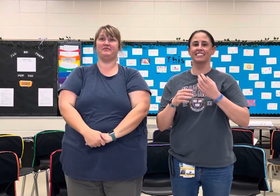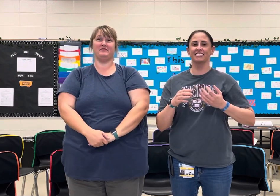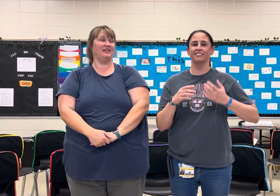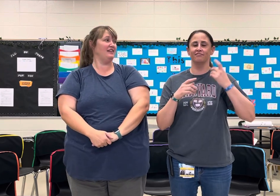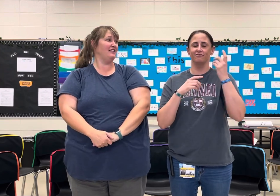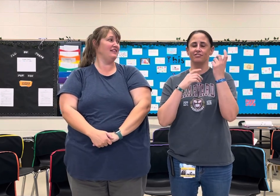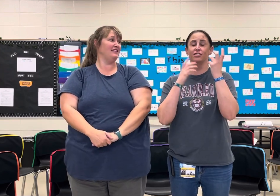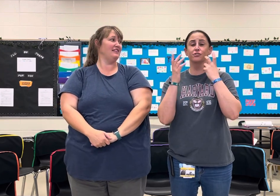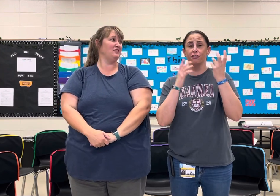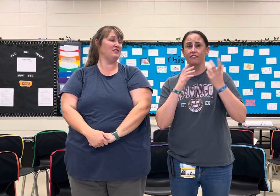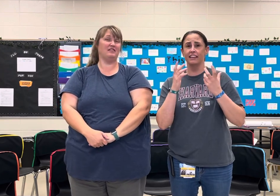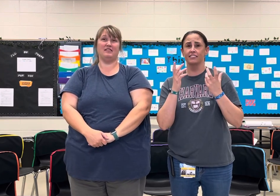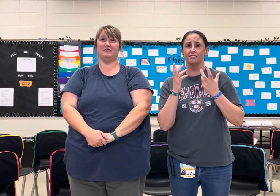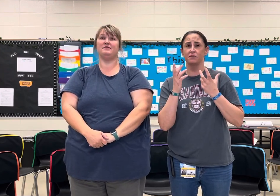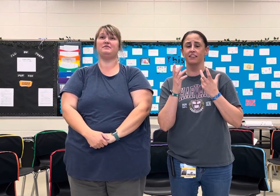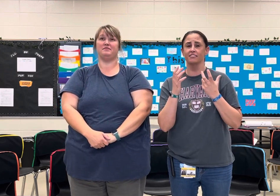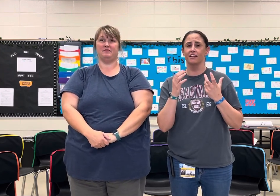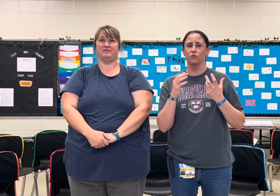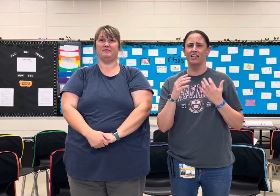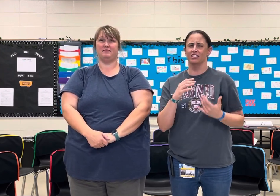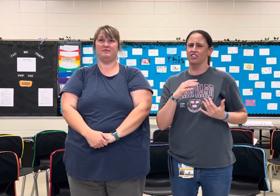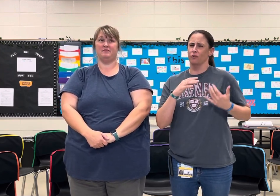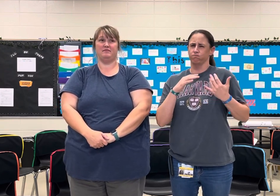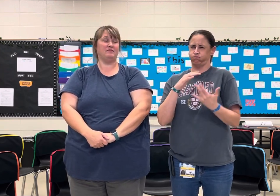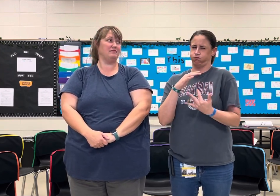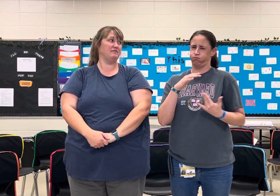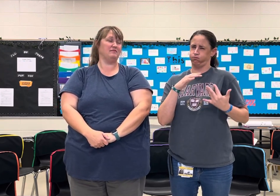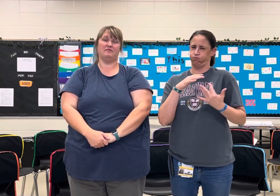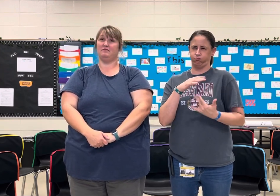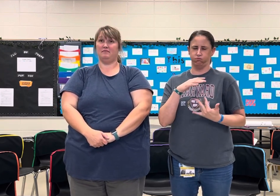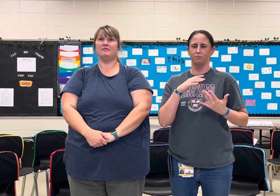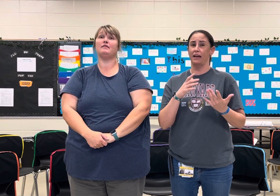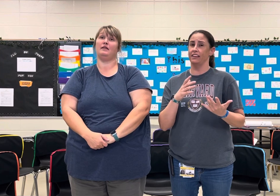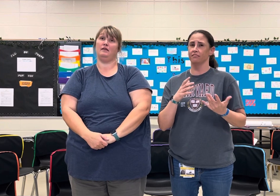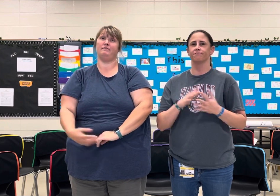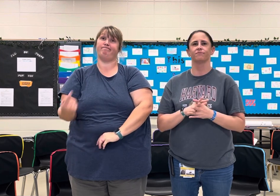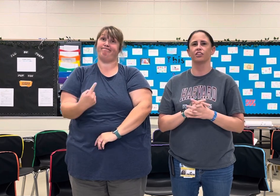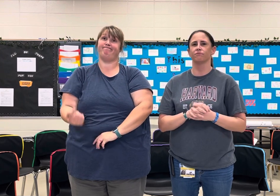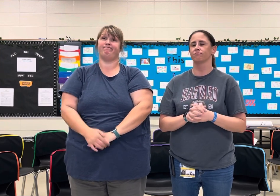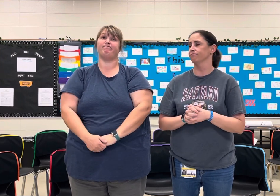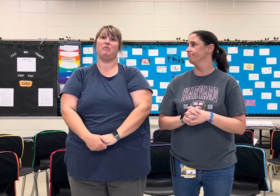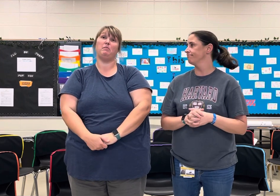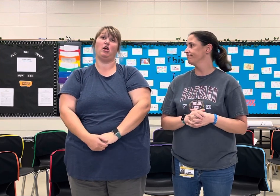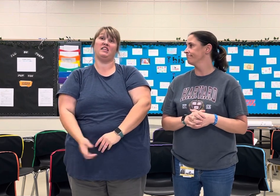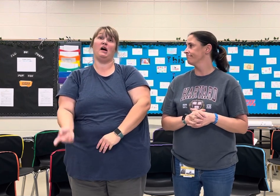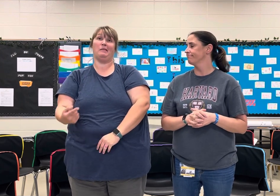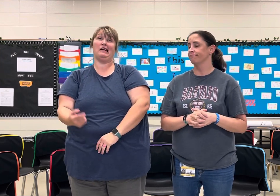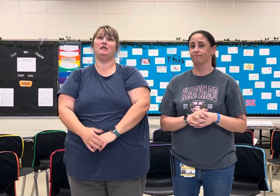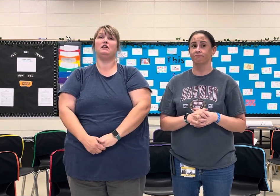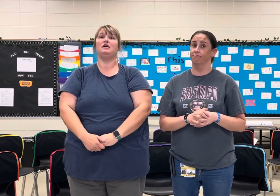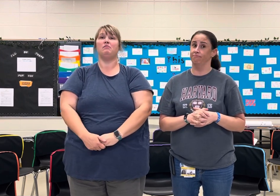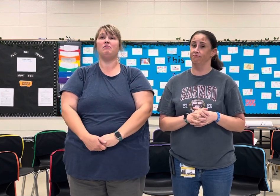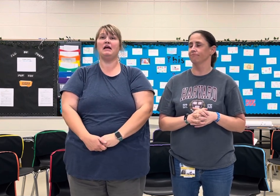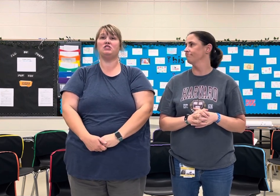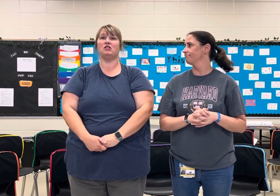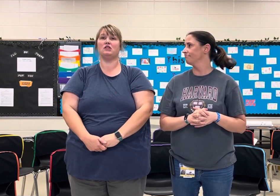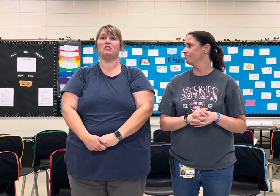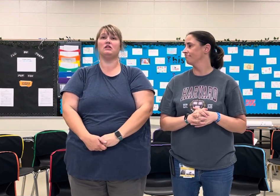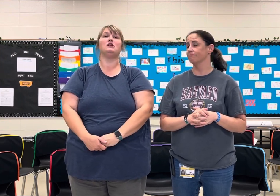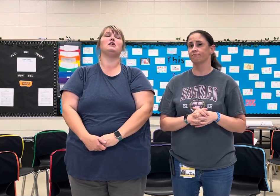to neutral face because otherwise you're mad. So Gotta blow your top. Measure. Are